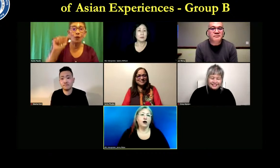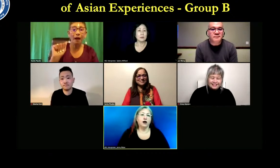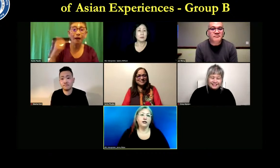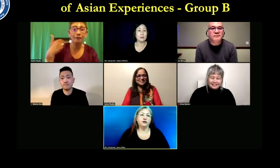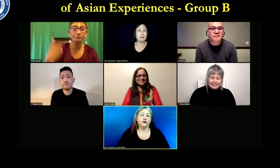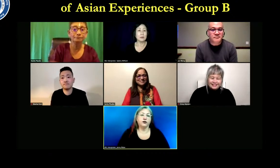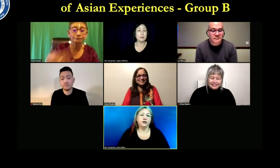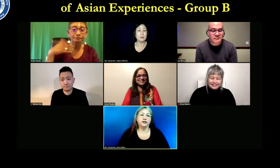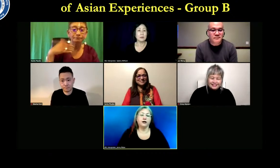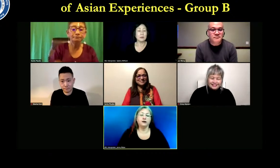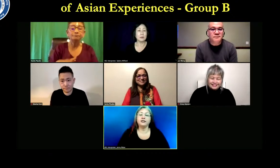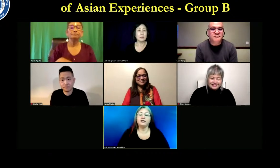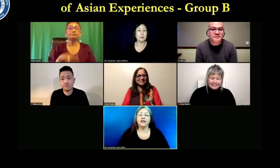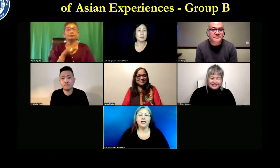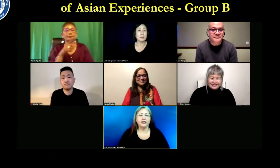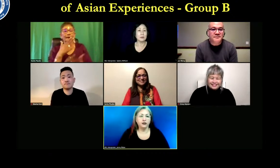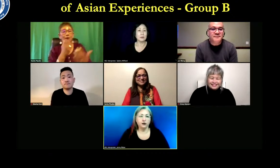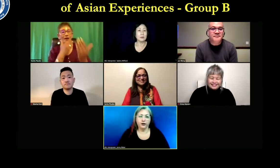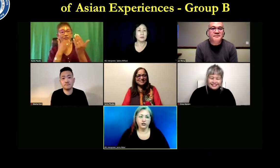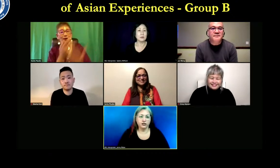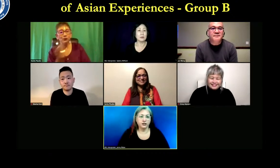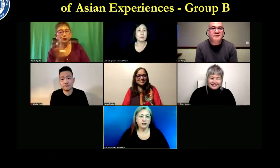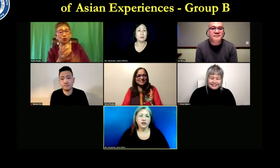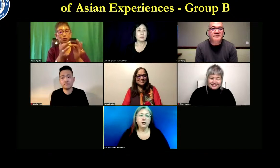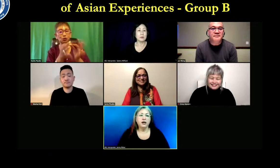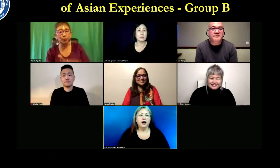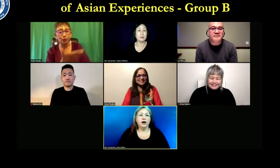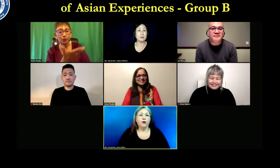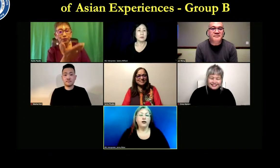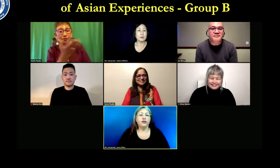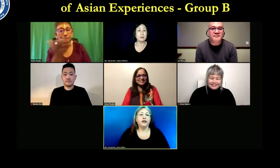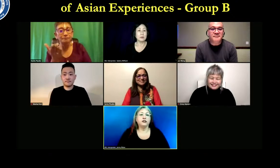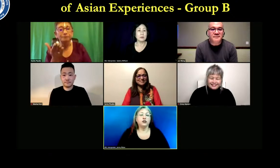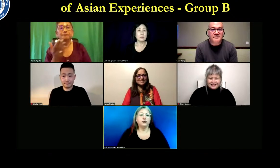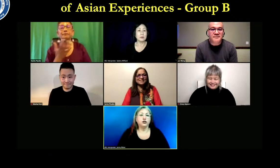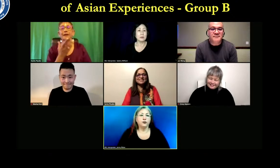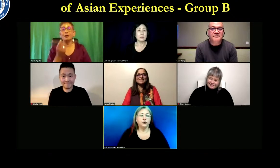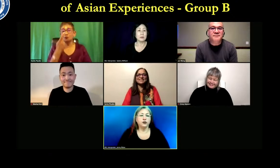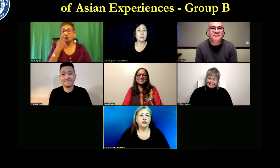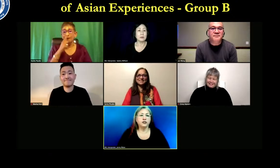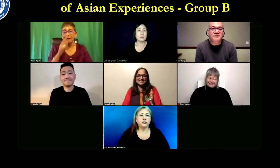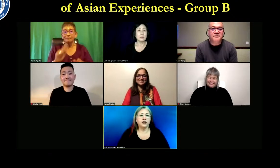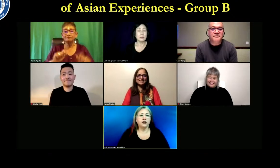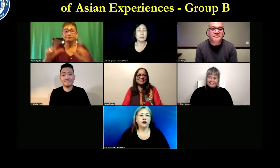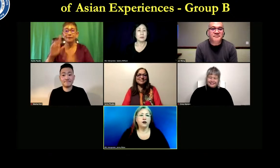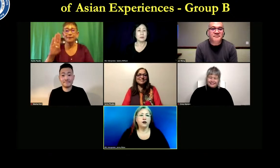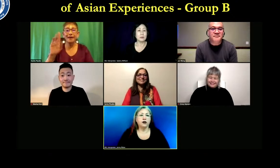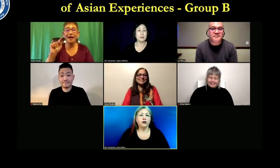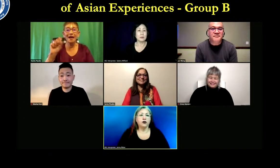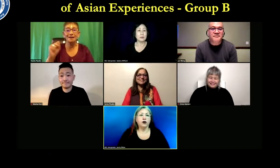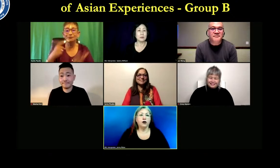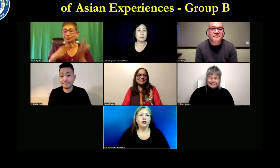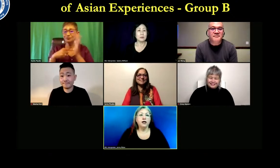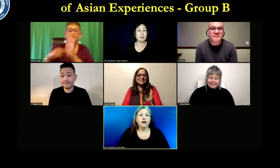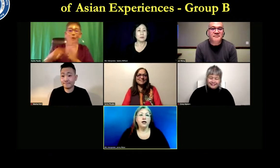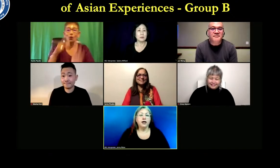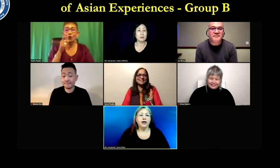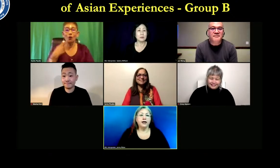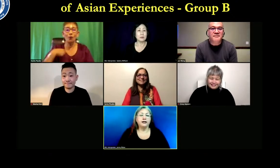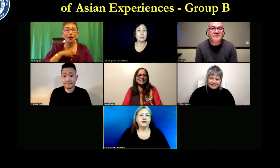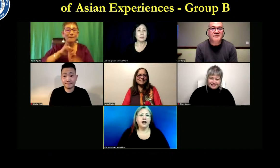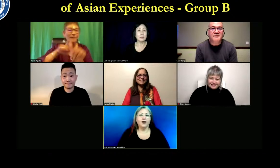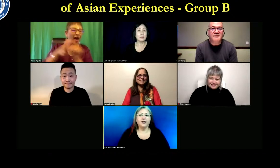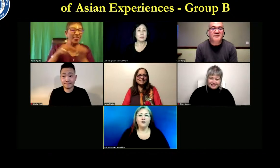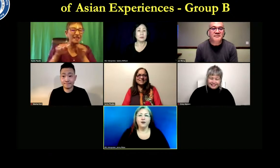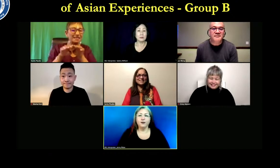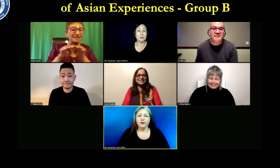thank the audience for these outstanding questions. I want to thank the two interpreters that are on the call.